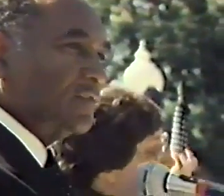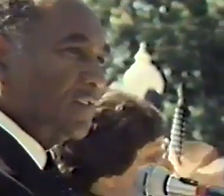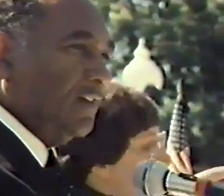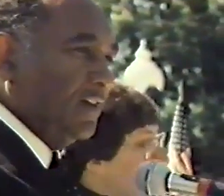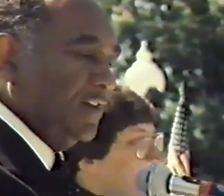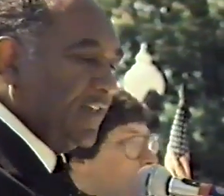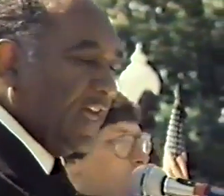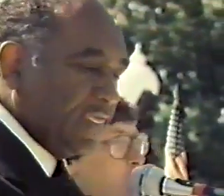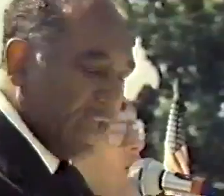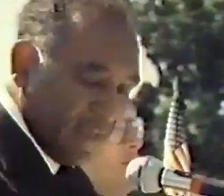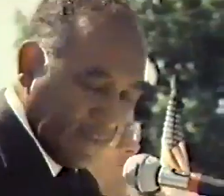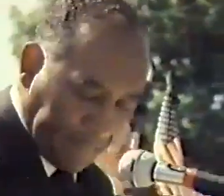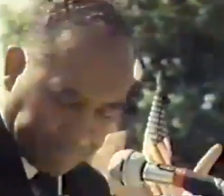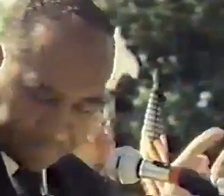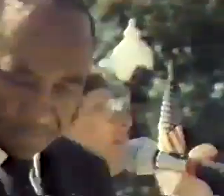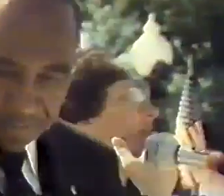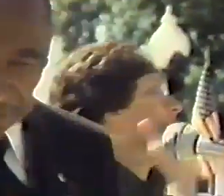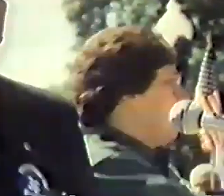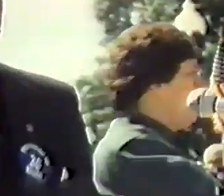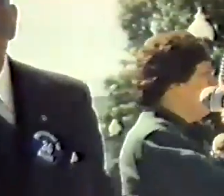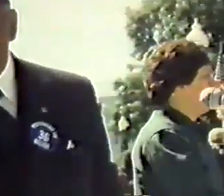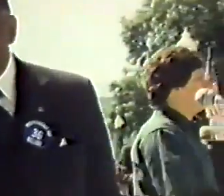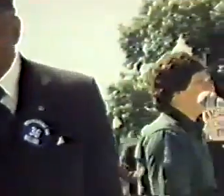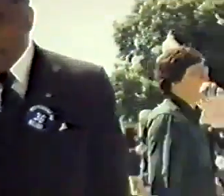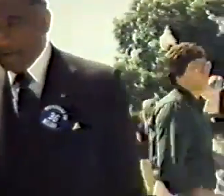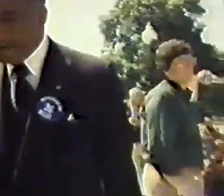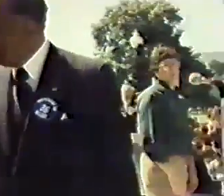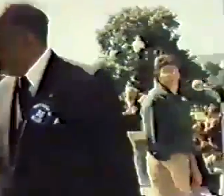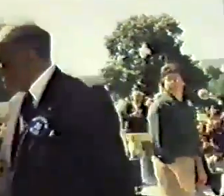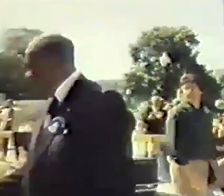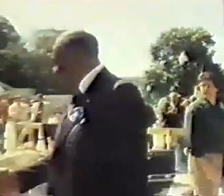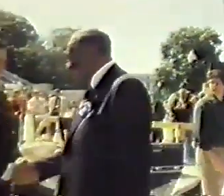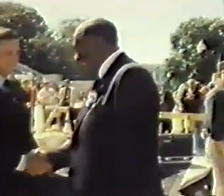a lost cause. I thank you.